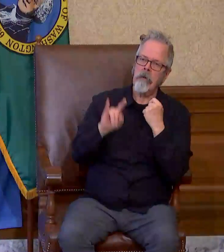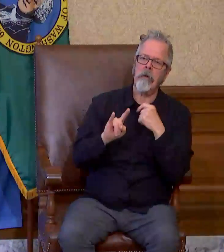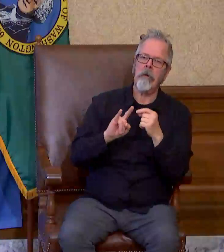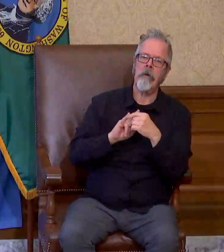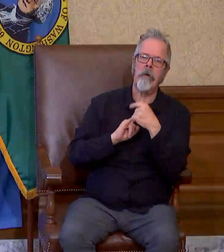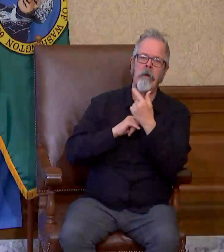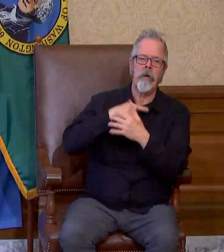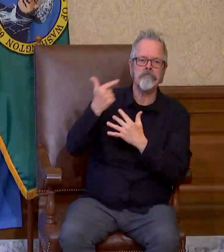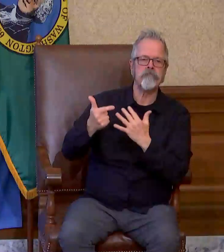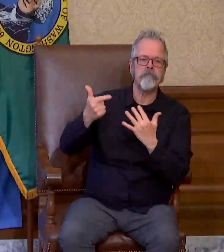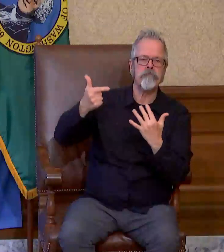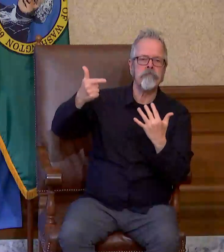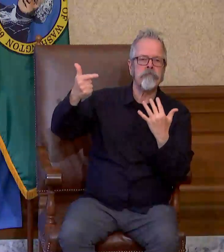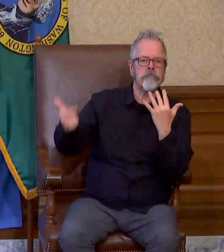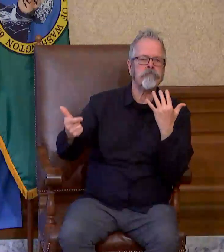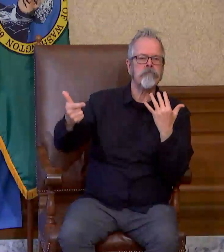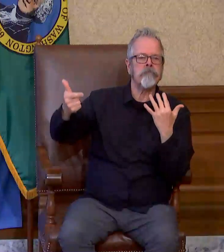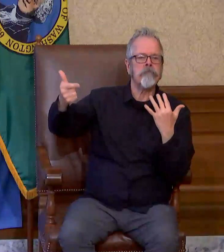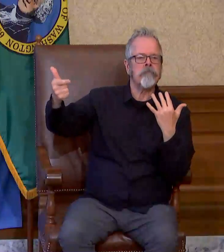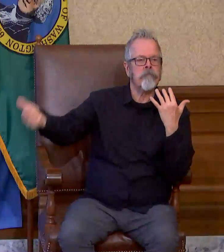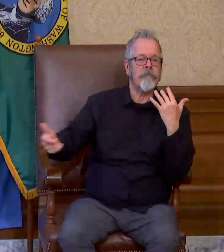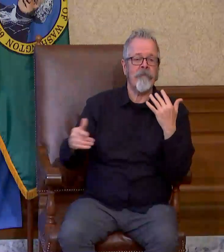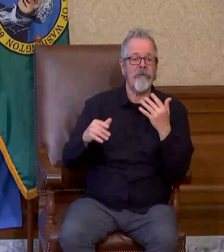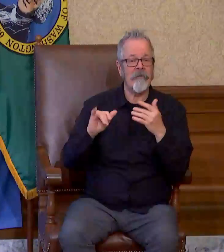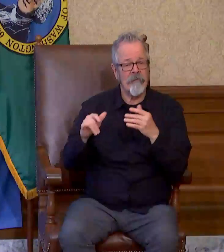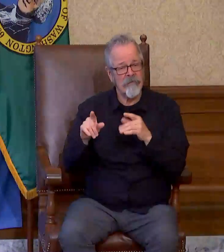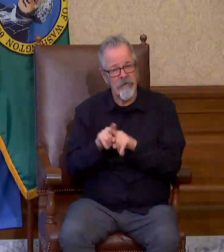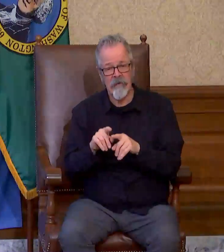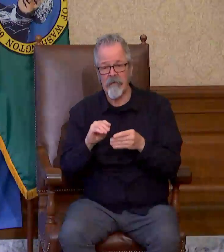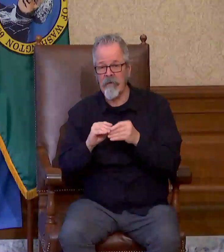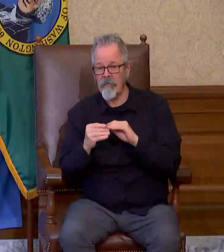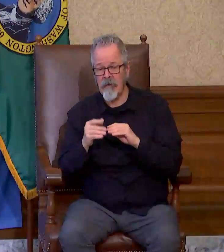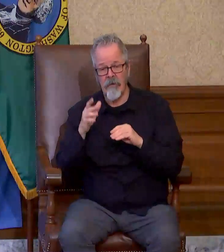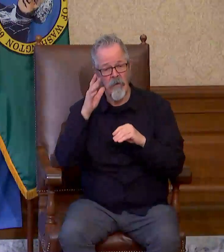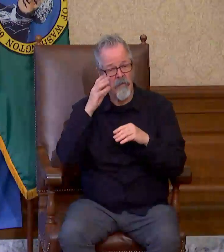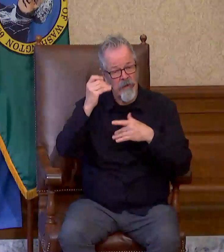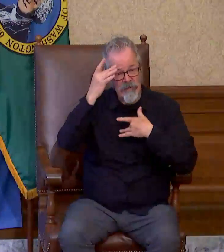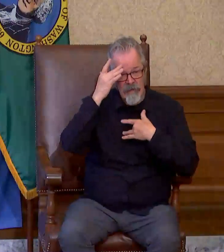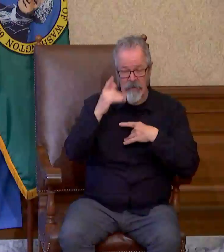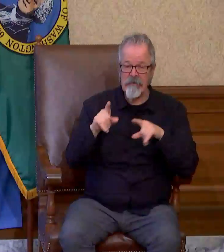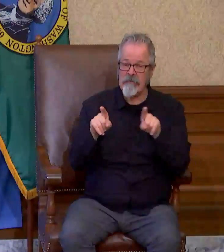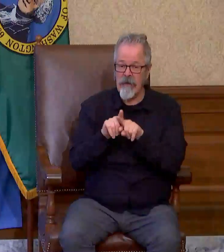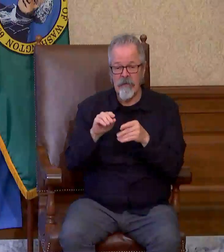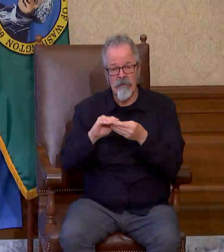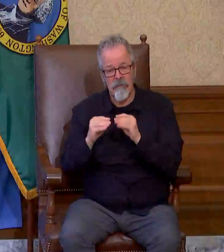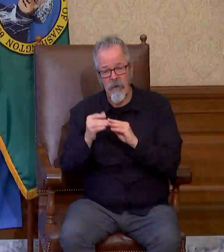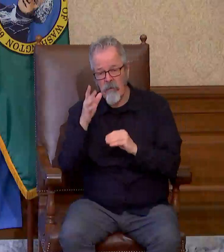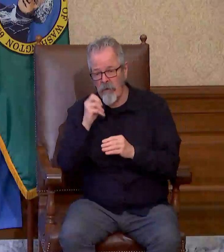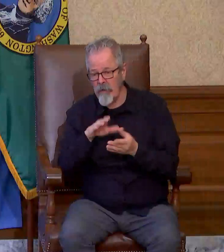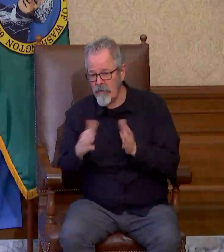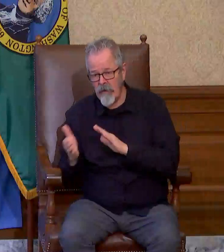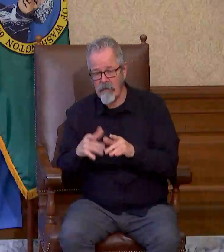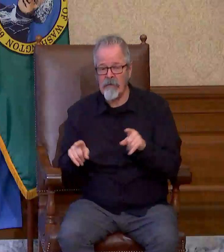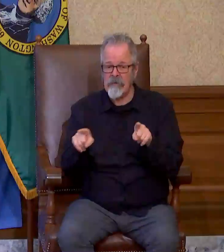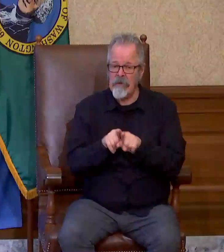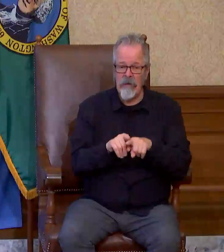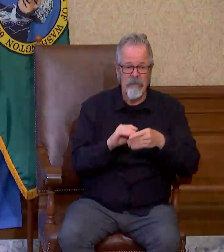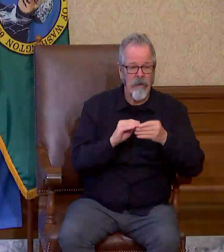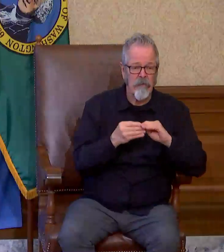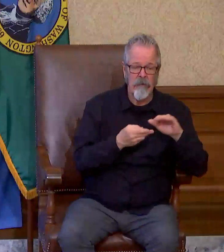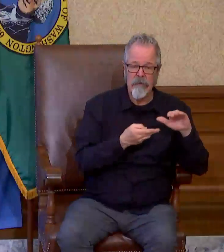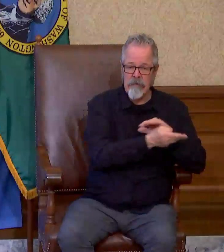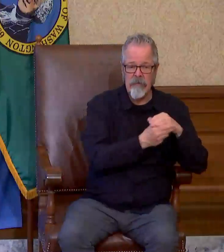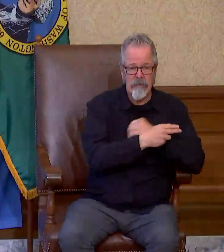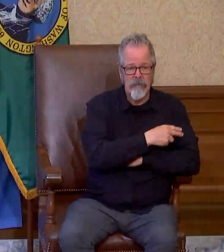our current strategies on social distancing and an increased, more intensive effort